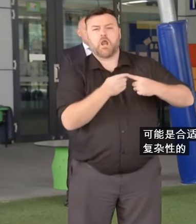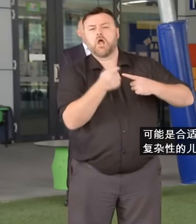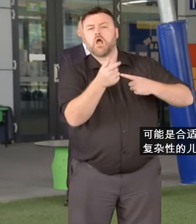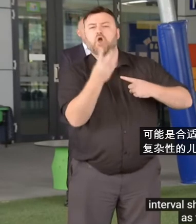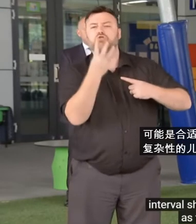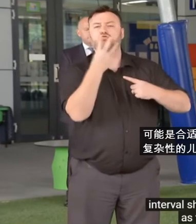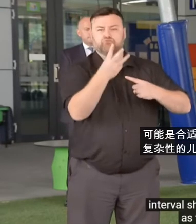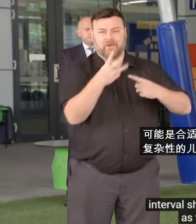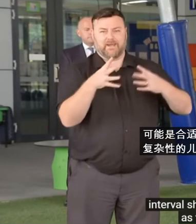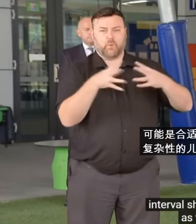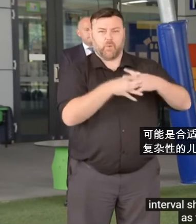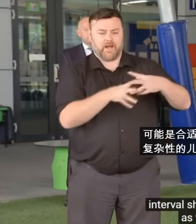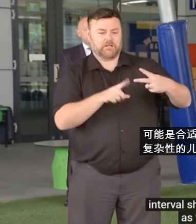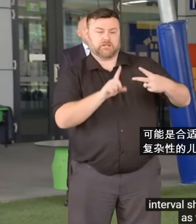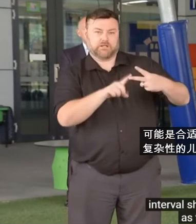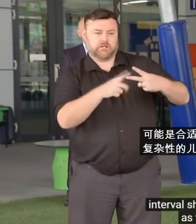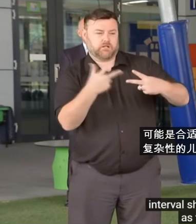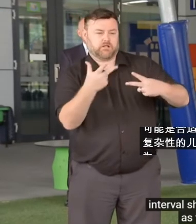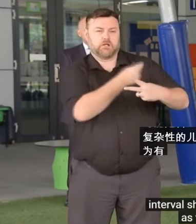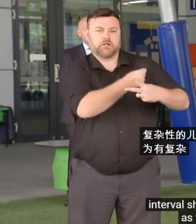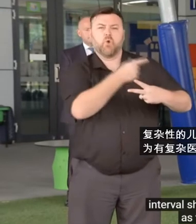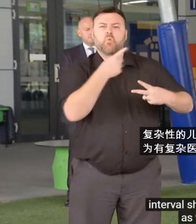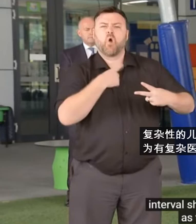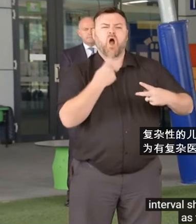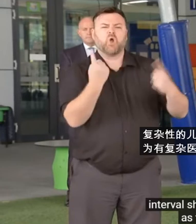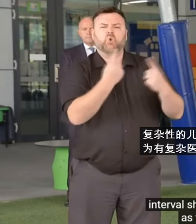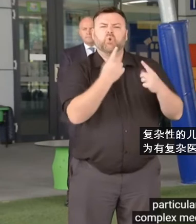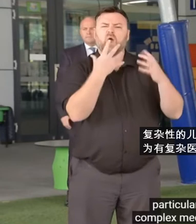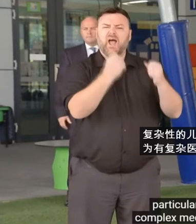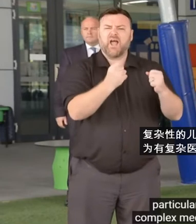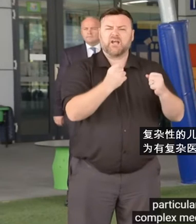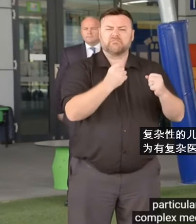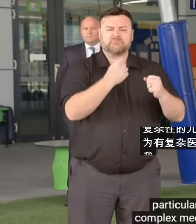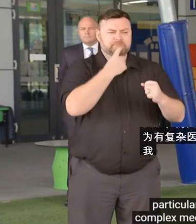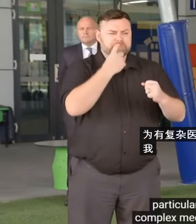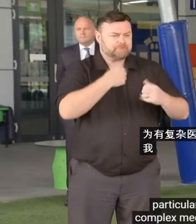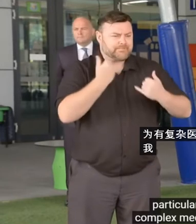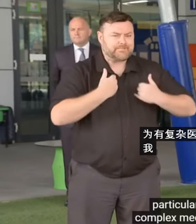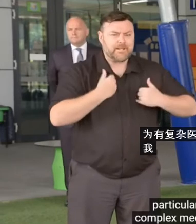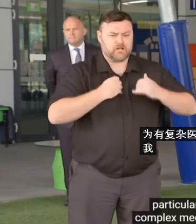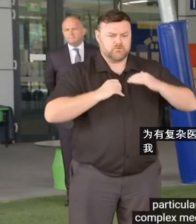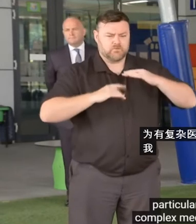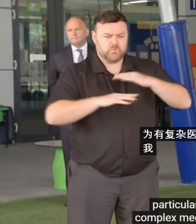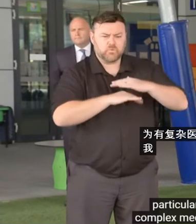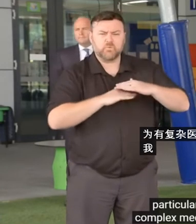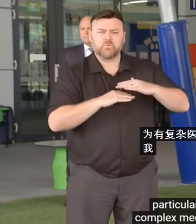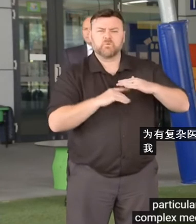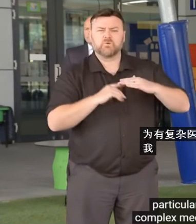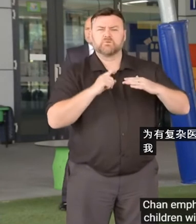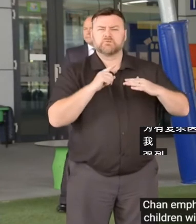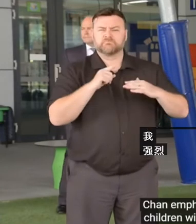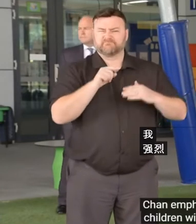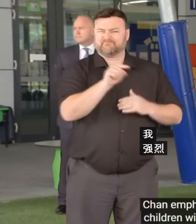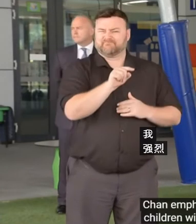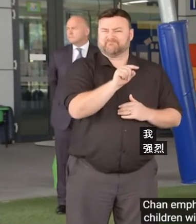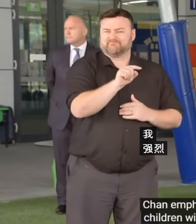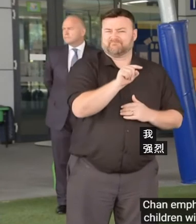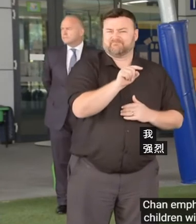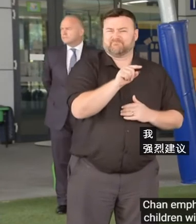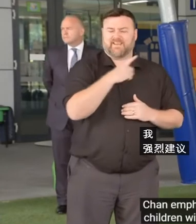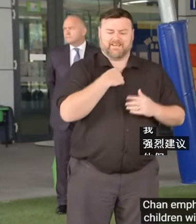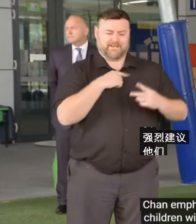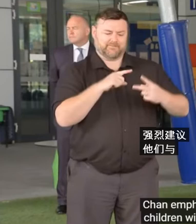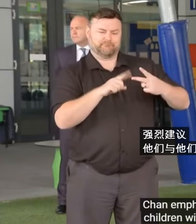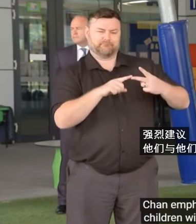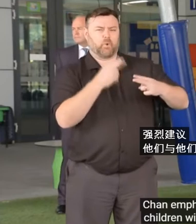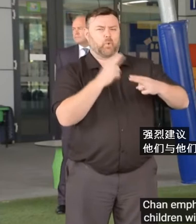with complex medical needs. And as Dr. Chant emphasised, for parents of children with complex medical needs, I'd strongly suggest to